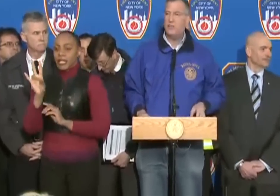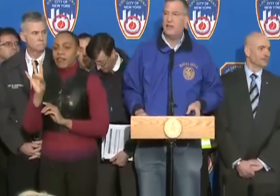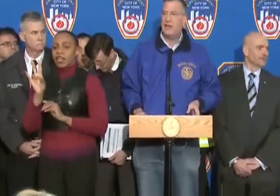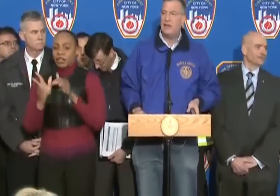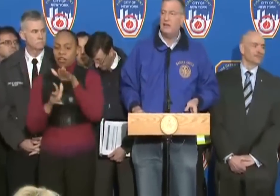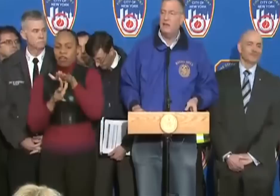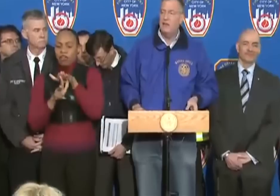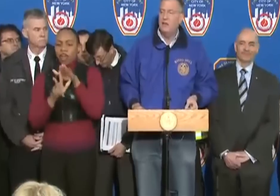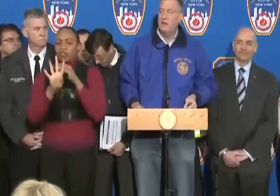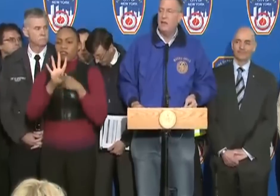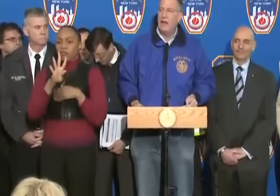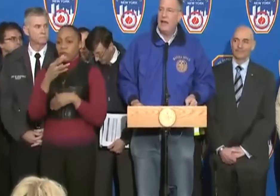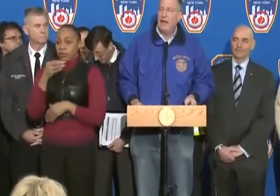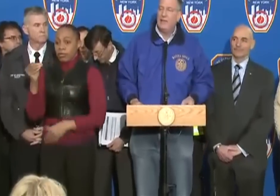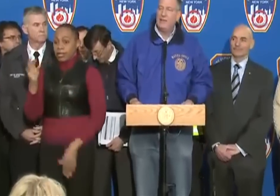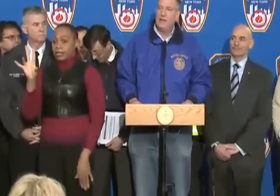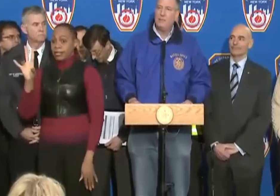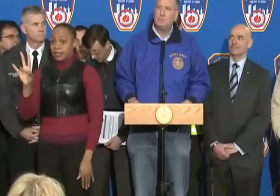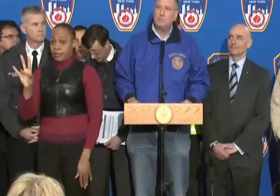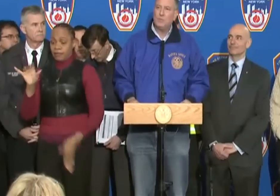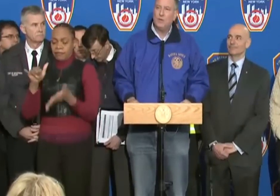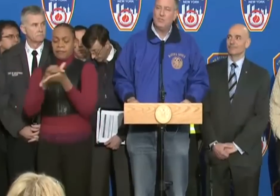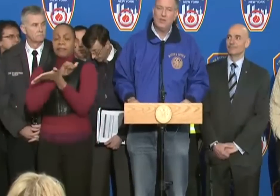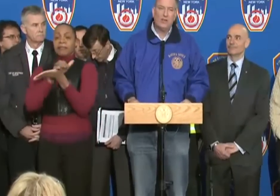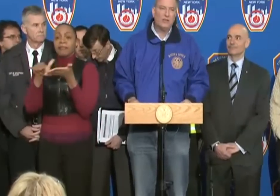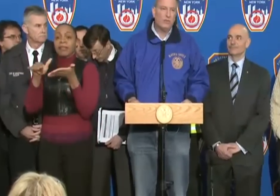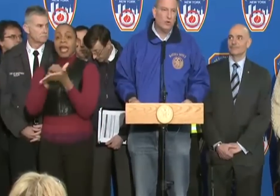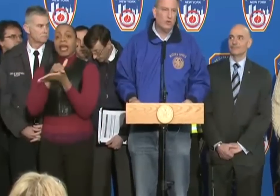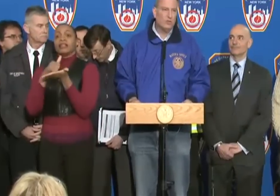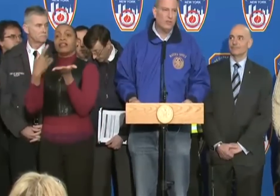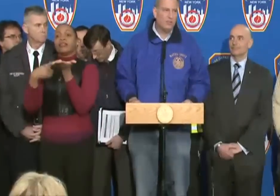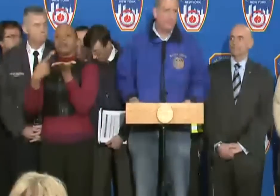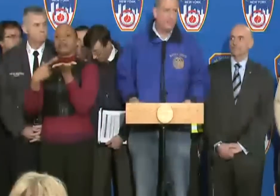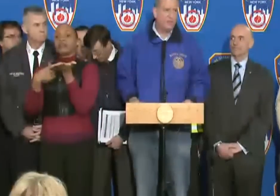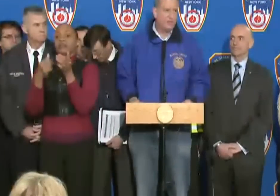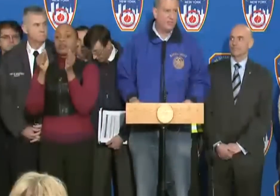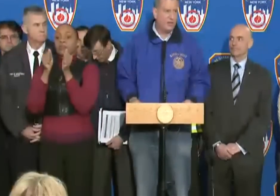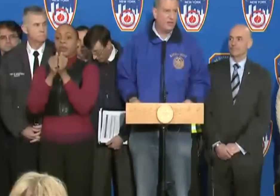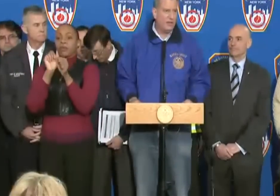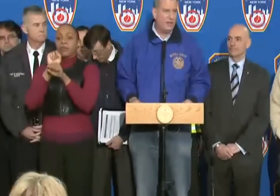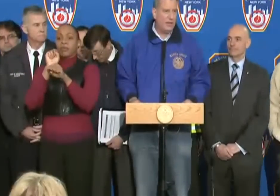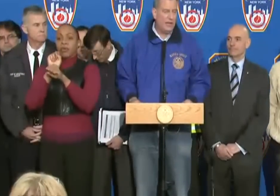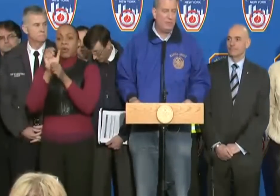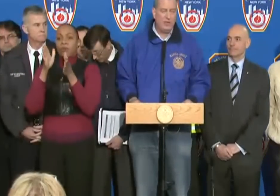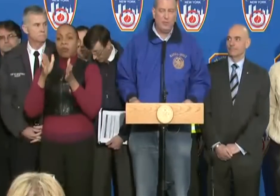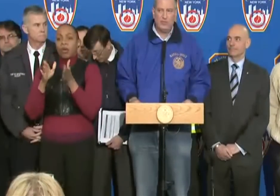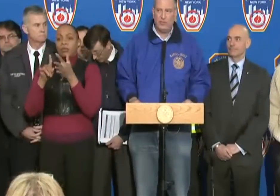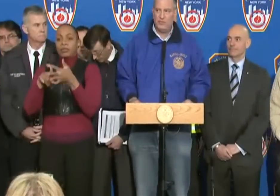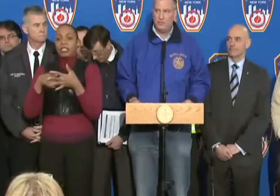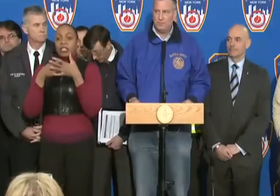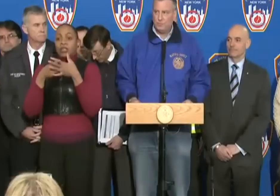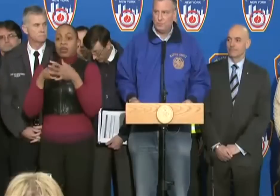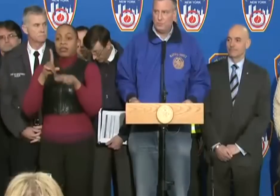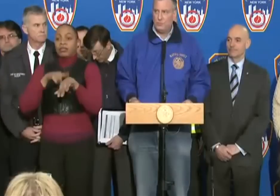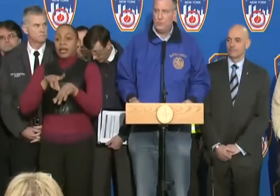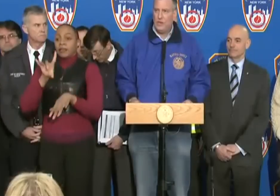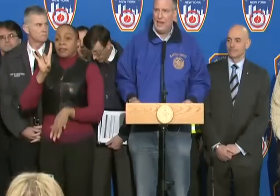and 7 Manhattan. And was talking to the workers there just as they were starting the 8 p.m.